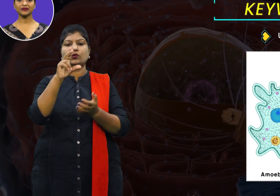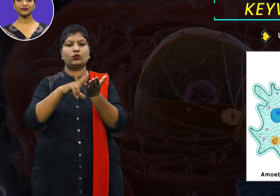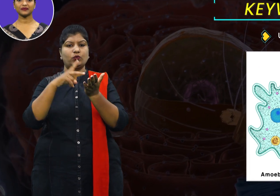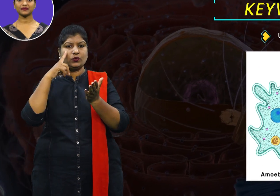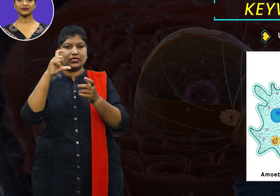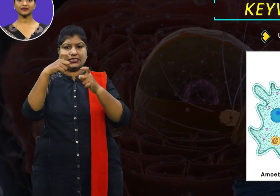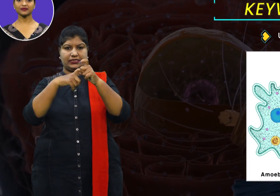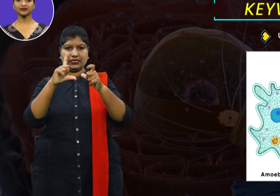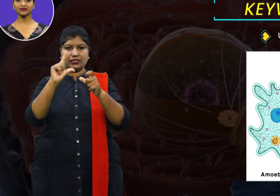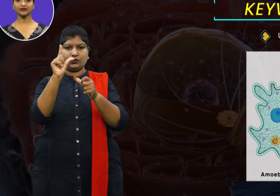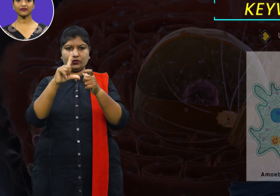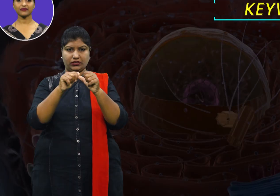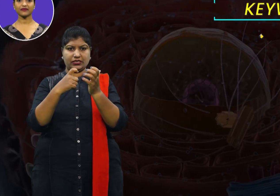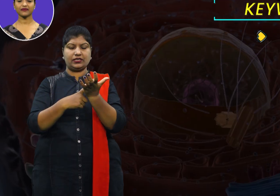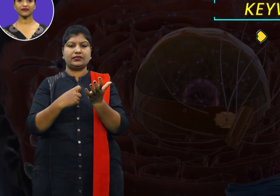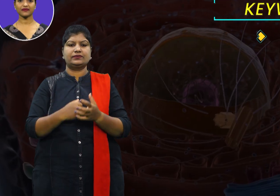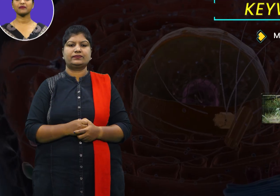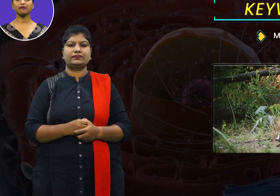unicellular,